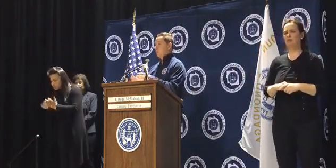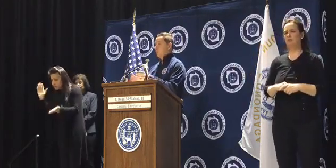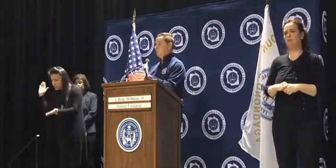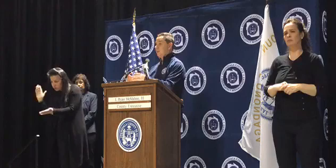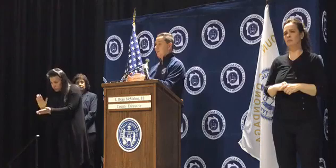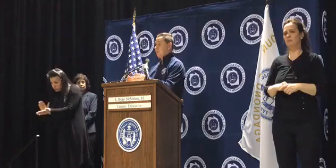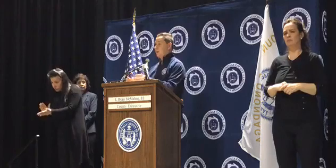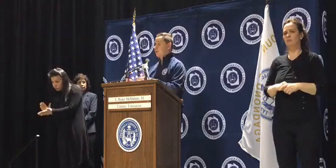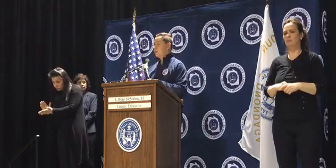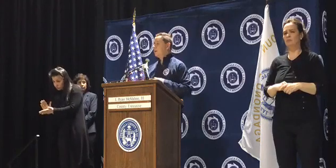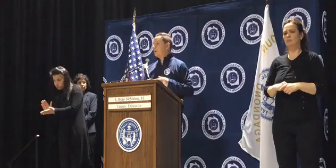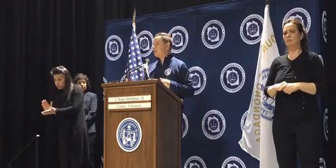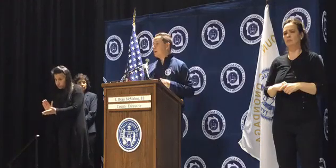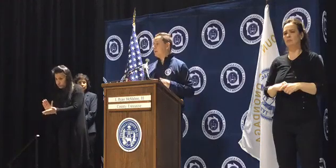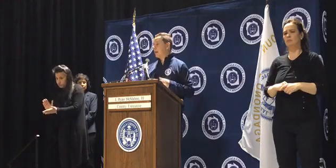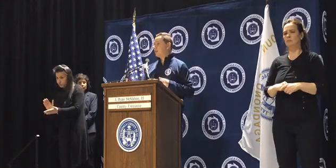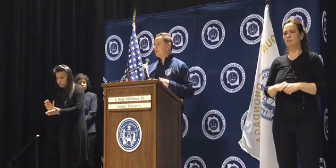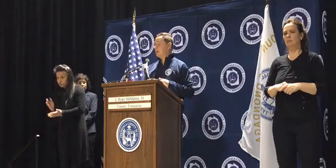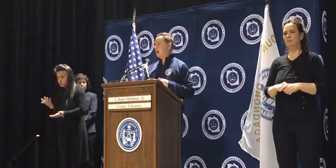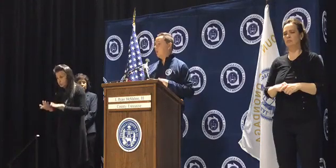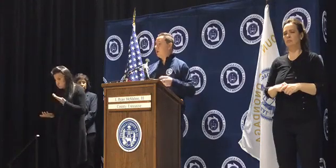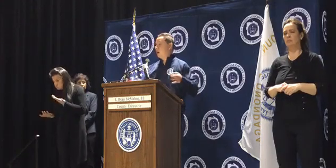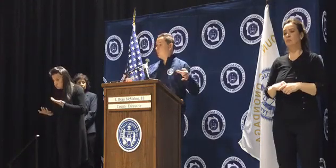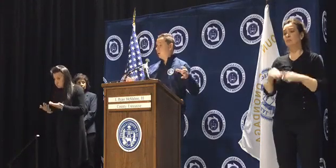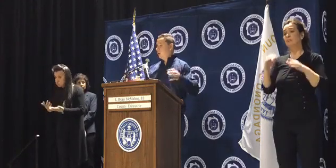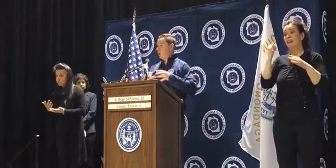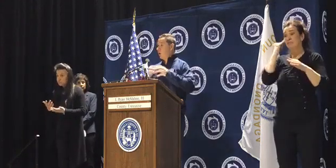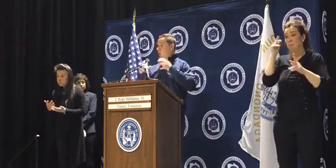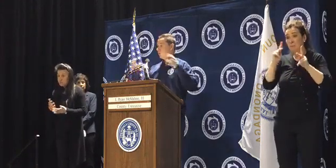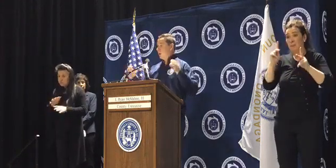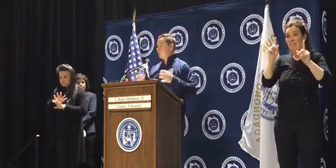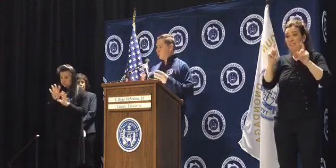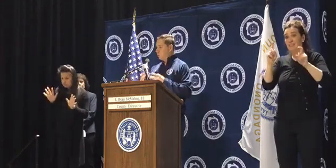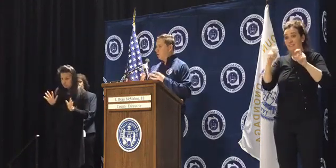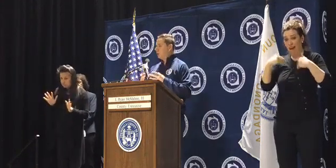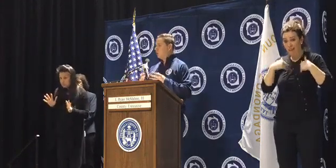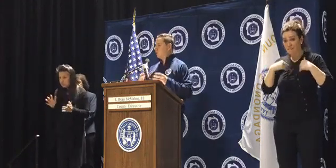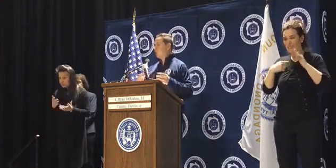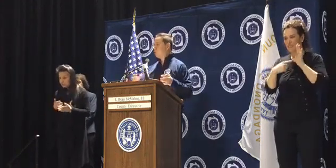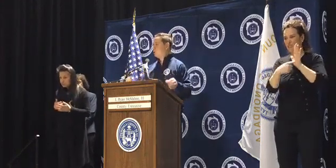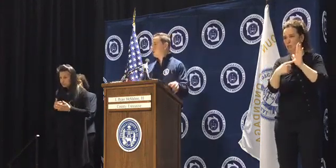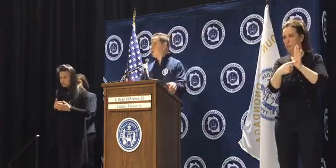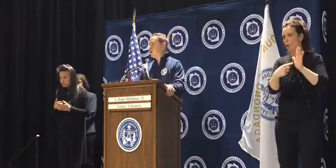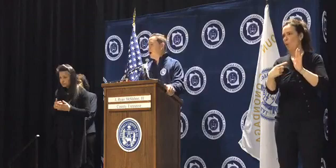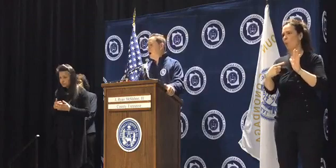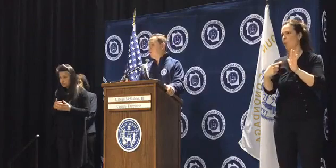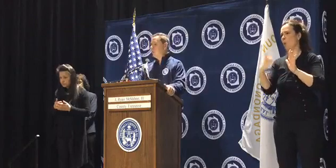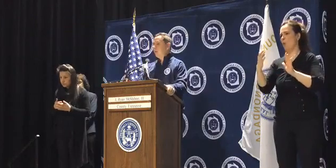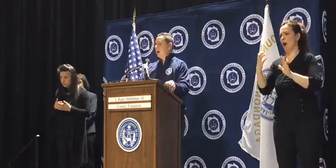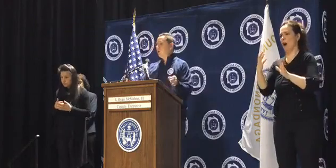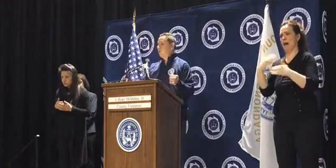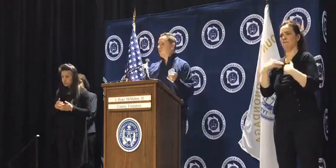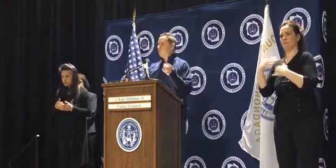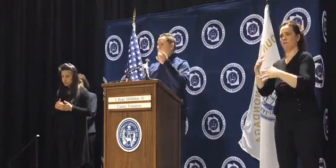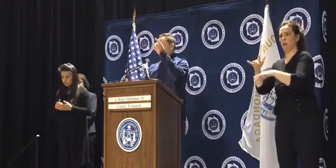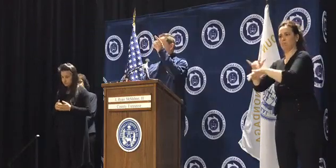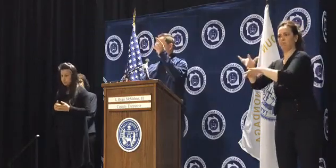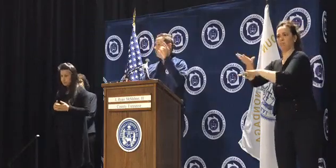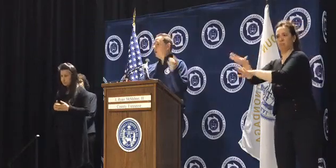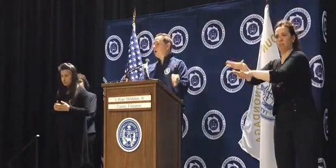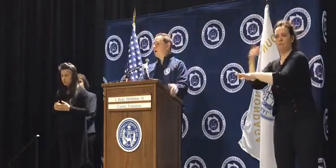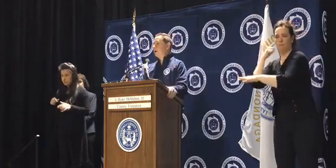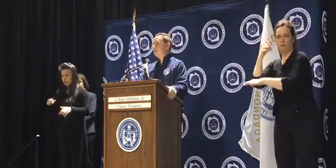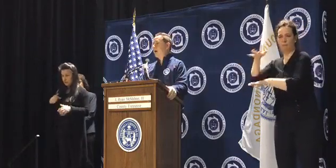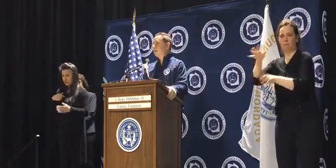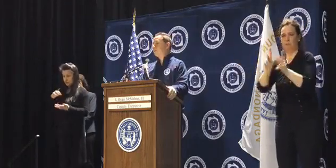a doctor believes needs to get tested is getting tested now, and we're getting our arms around this. We're really getting in front of this. But we could see a